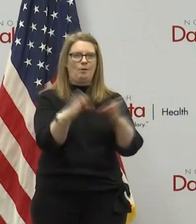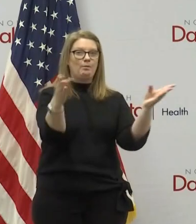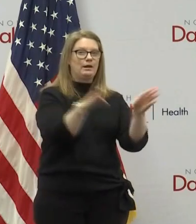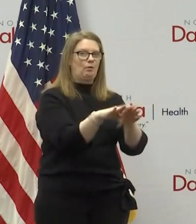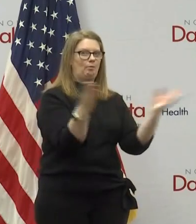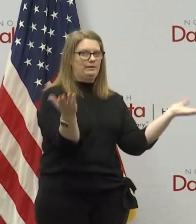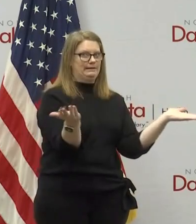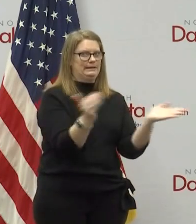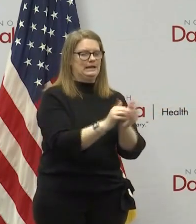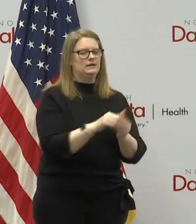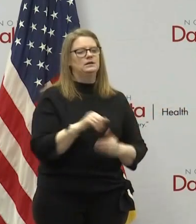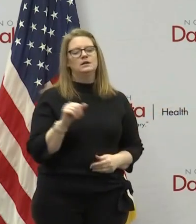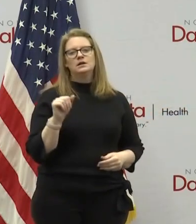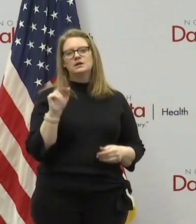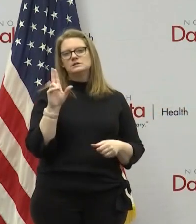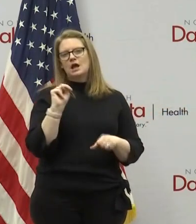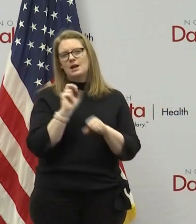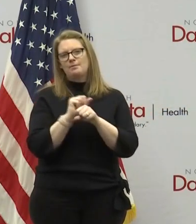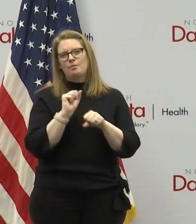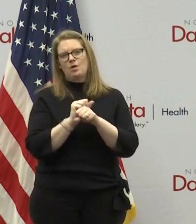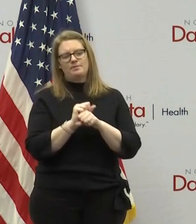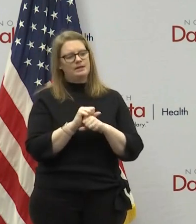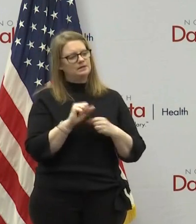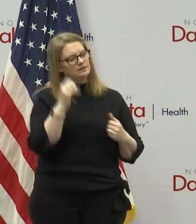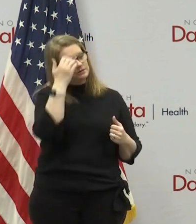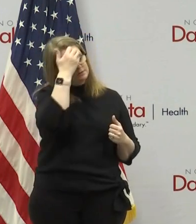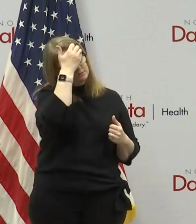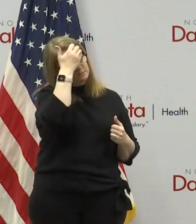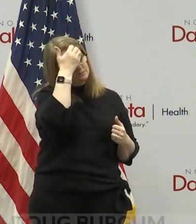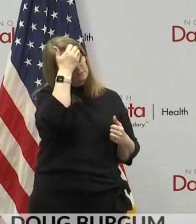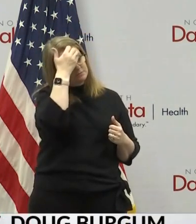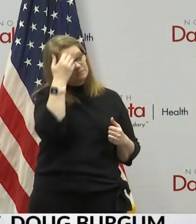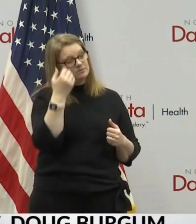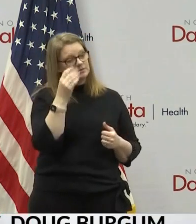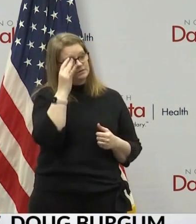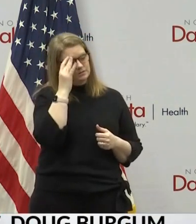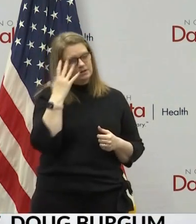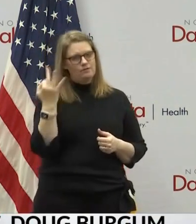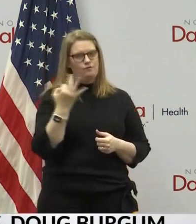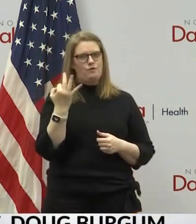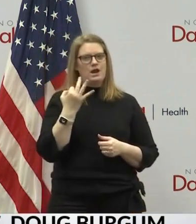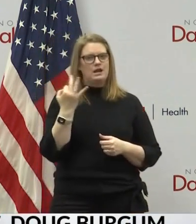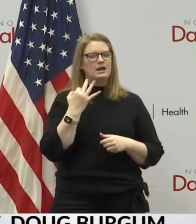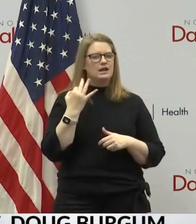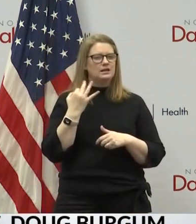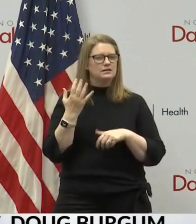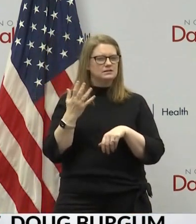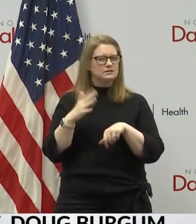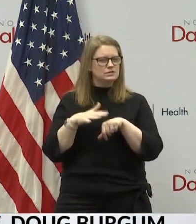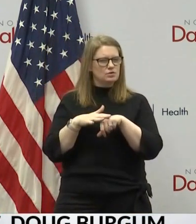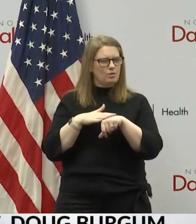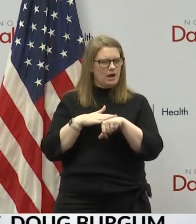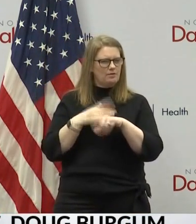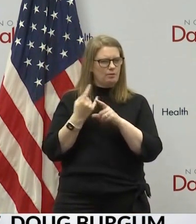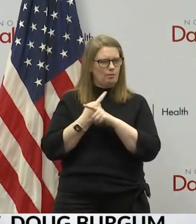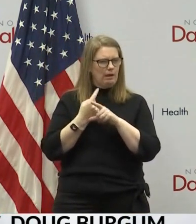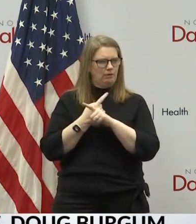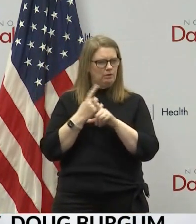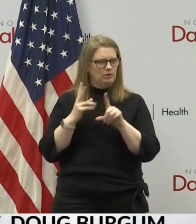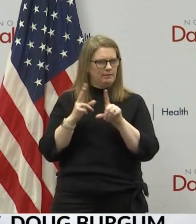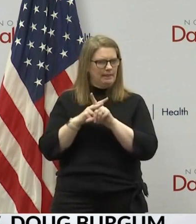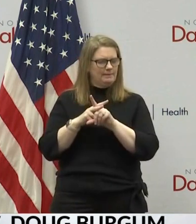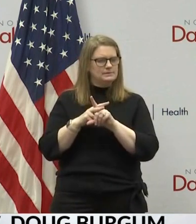of unemployment stats, the Friday, the regular claims slowed down a little bit on